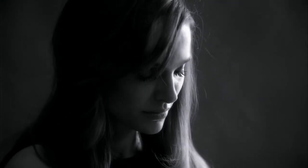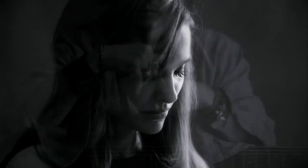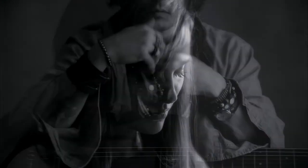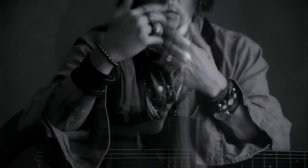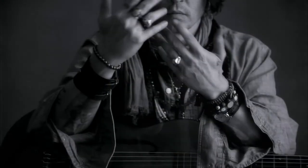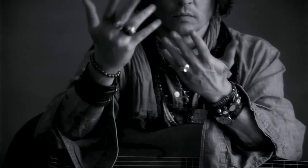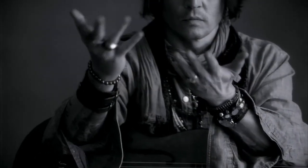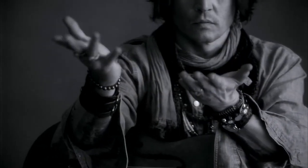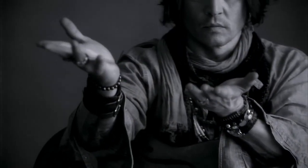and she'll be there,